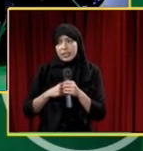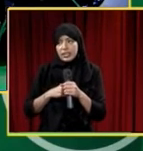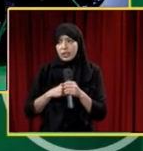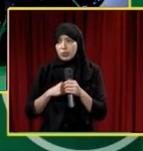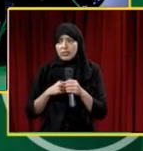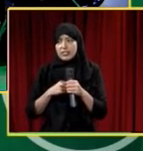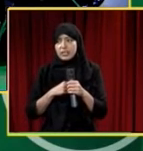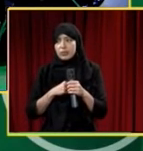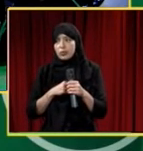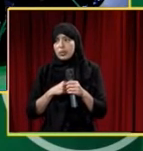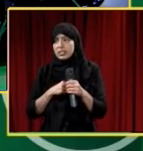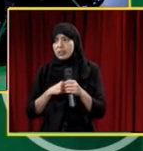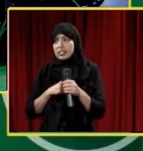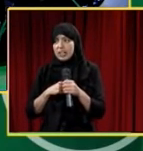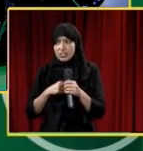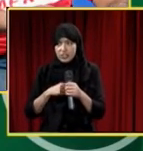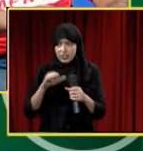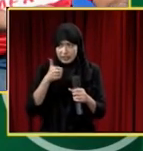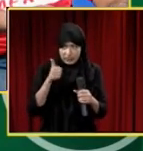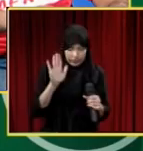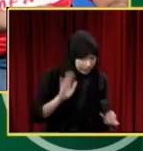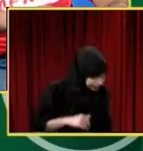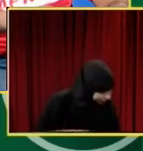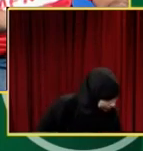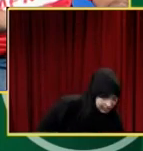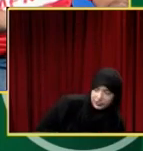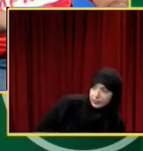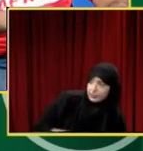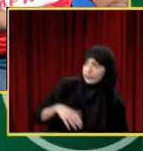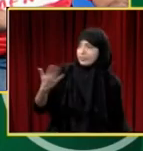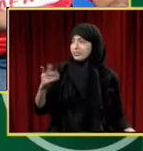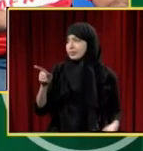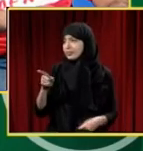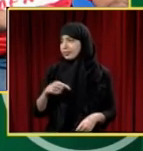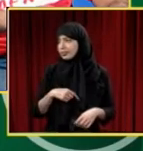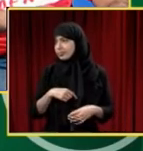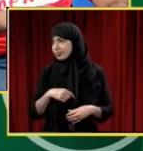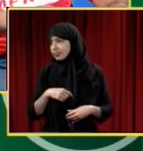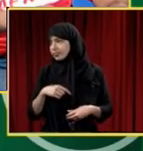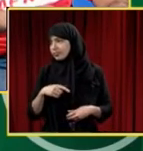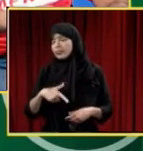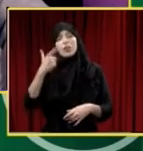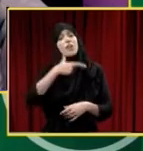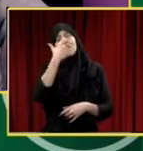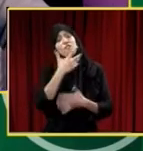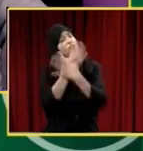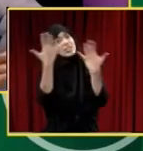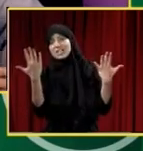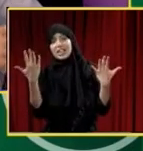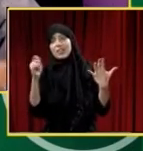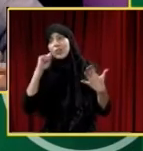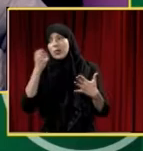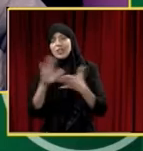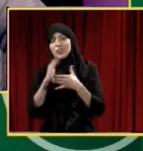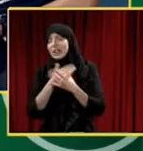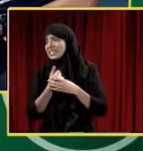It's something that you would have never seen before and it's a great challenge. Okay. Atiko? It's a fun-filled day, full of rewards. Okay, it's a few extra words, but that's